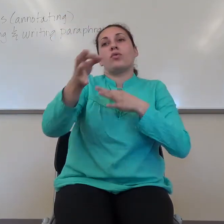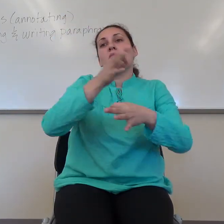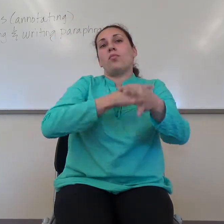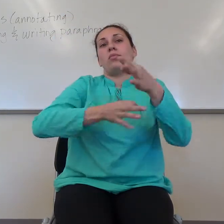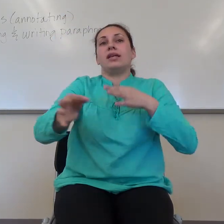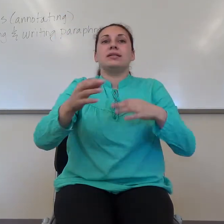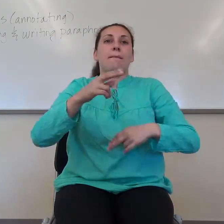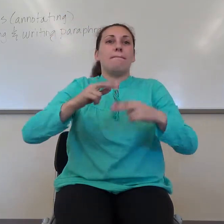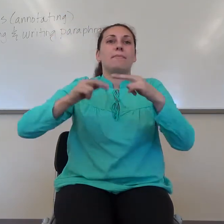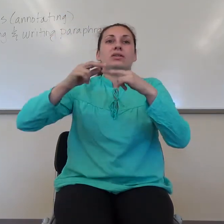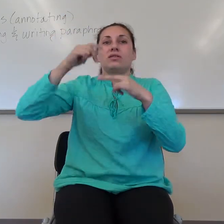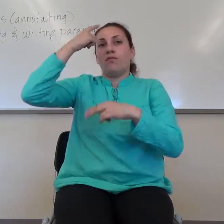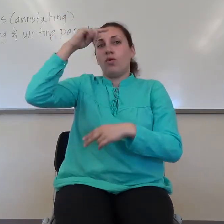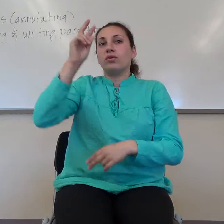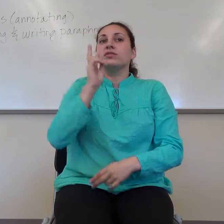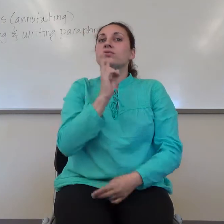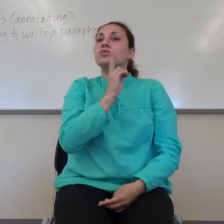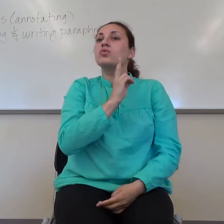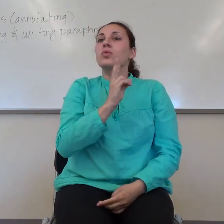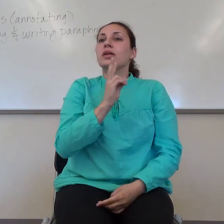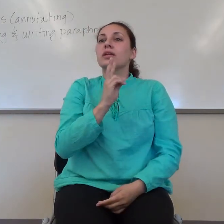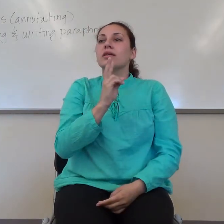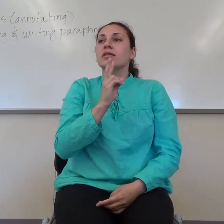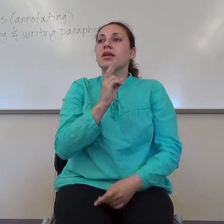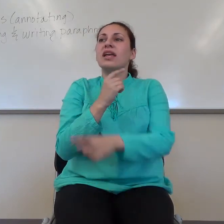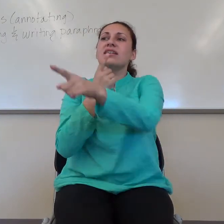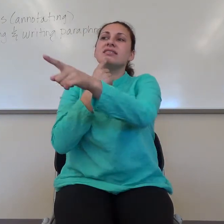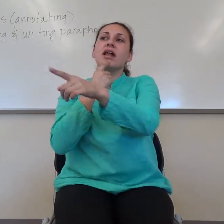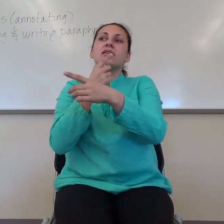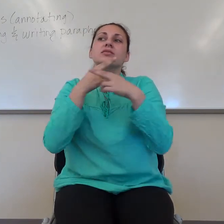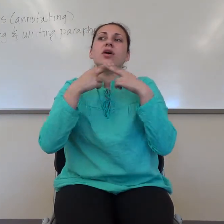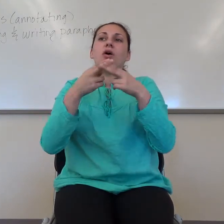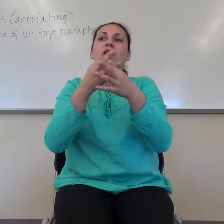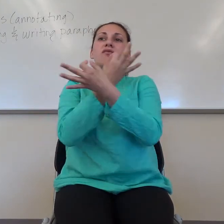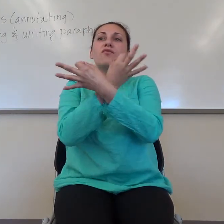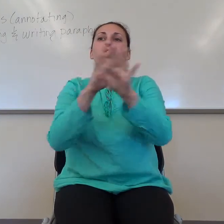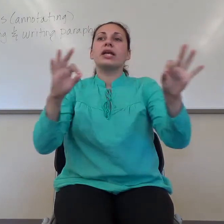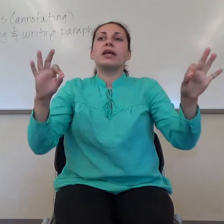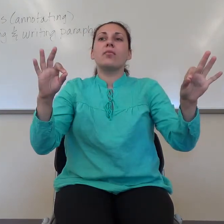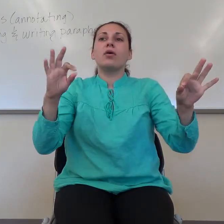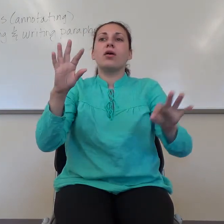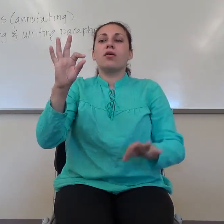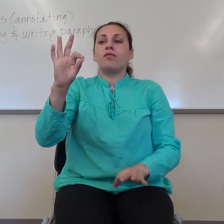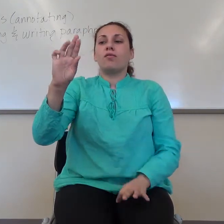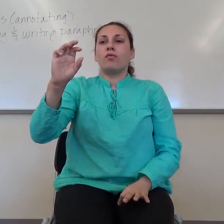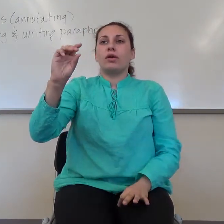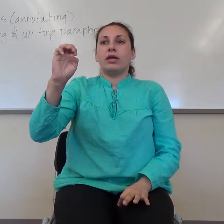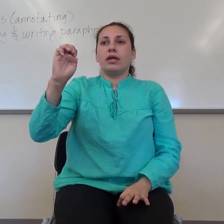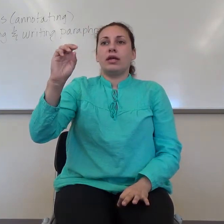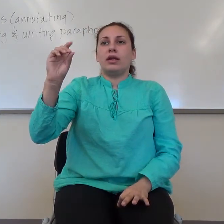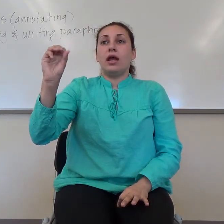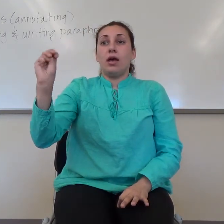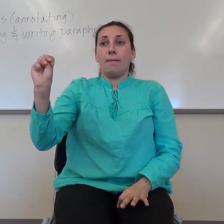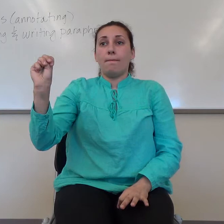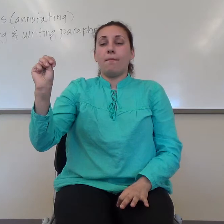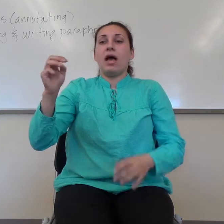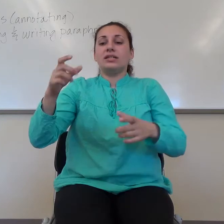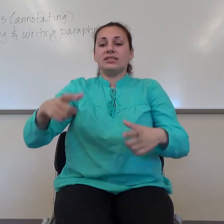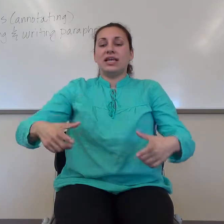the Twin Towers. It's called the Freedom Tower? Yeah, they finally got, it's a single building and it's like the 7th tallest